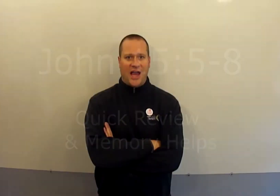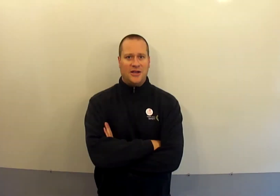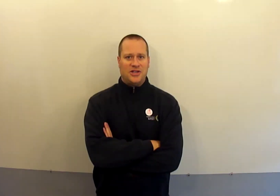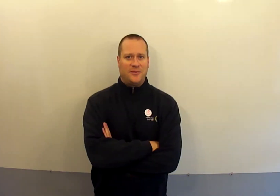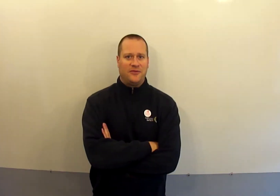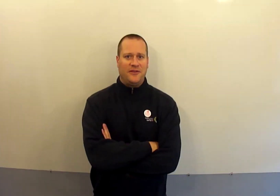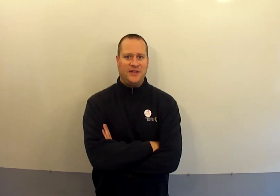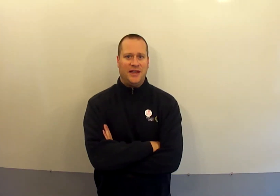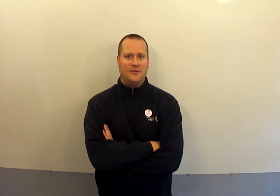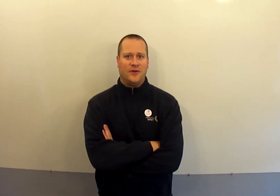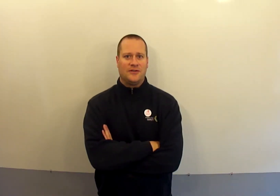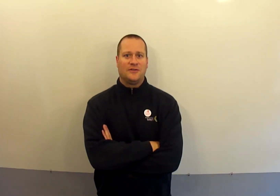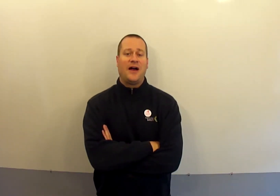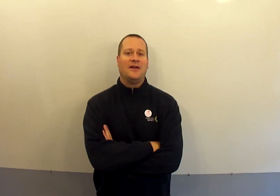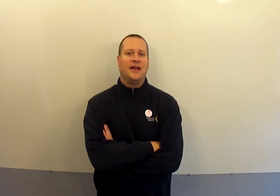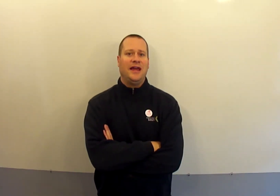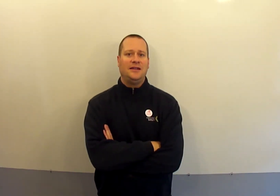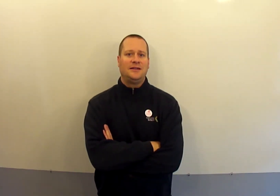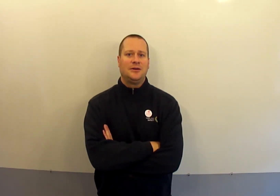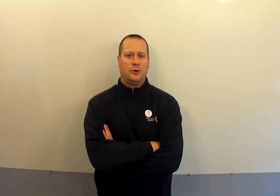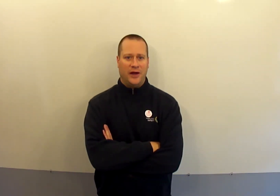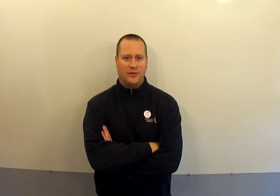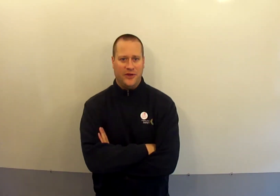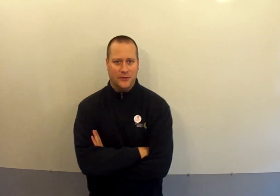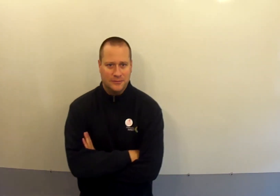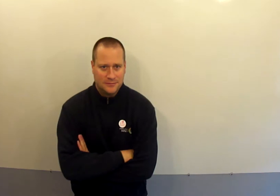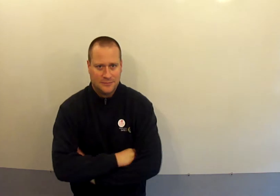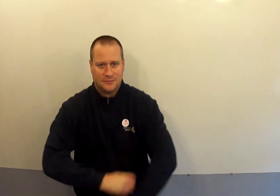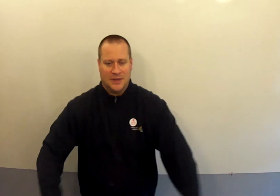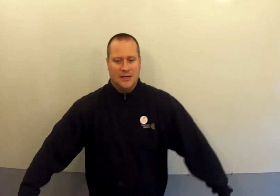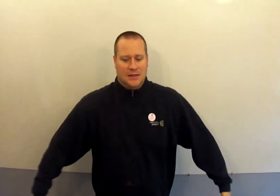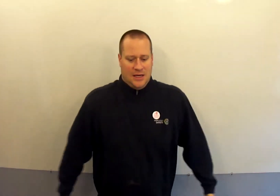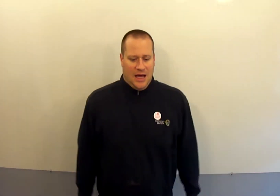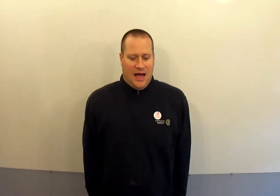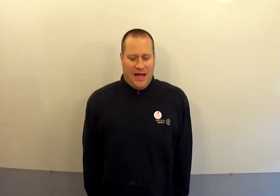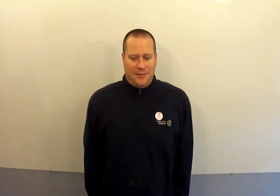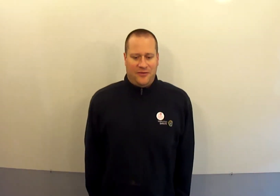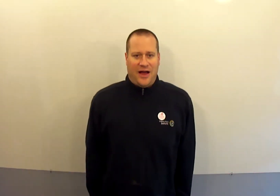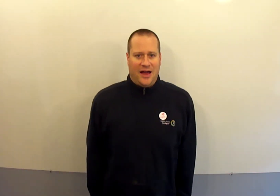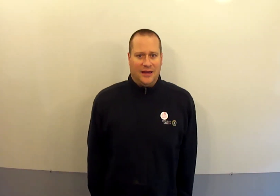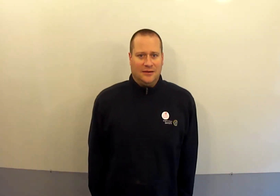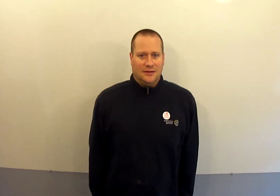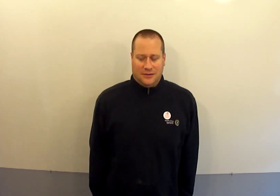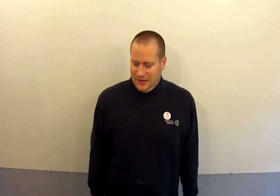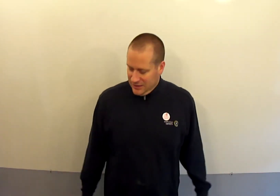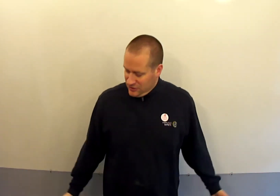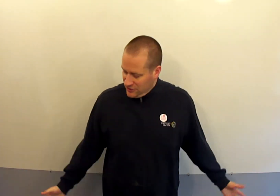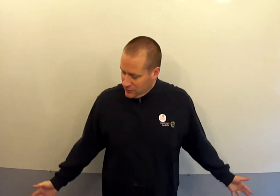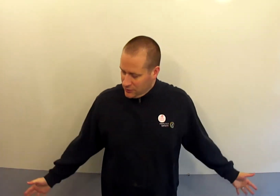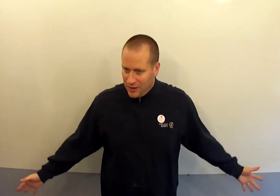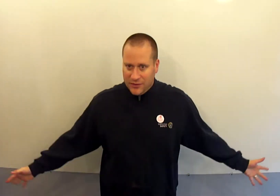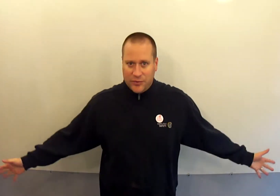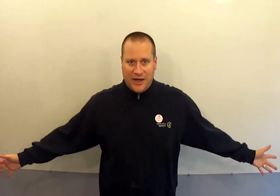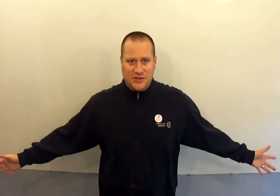John chapter 15, verses 5 to 8. Quick review. I am the vine, and you are the